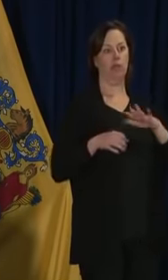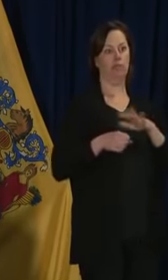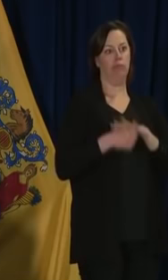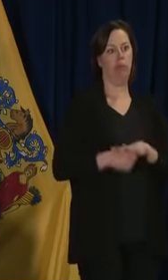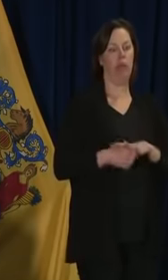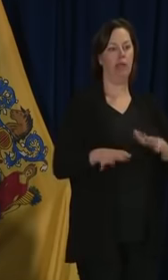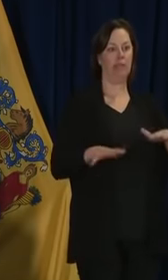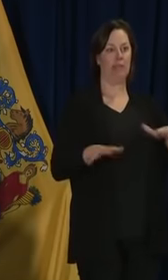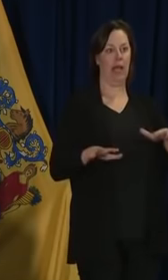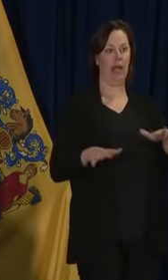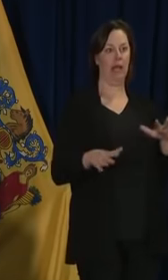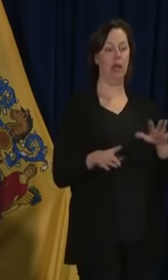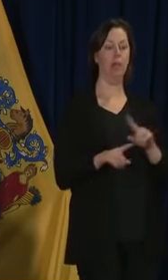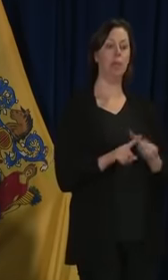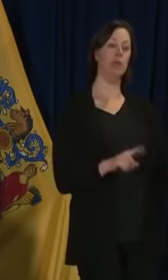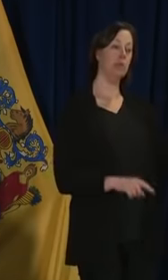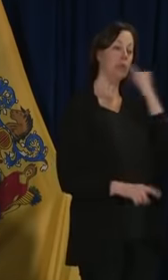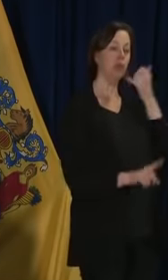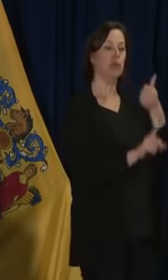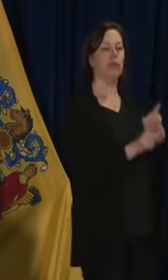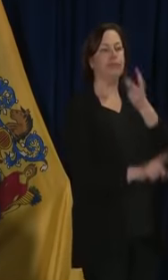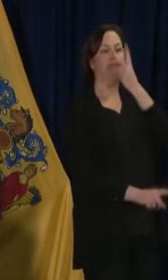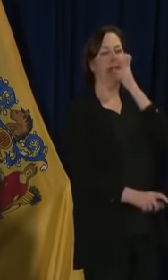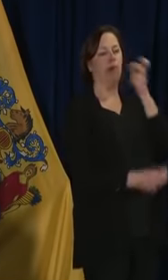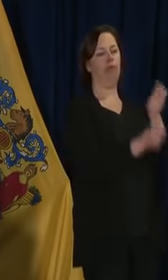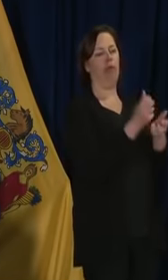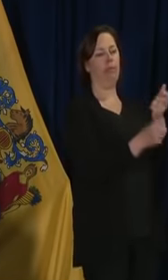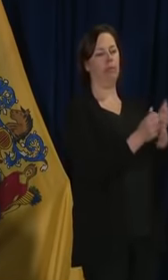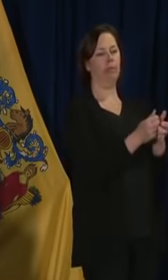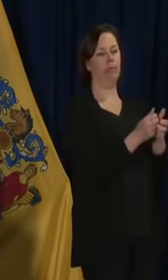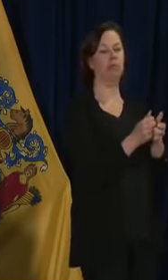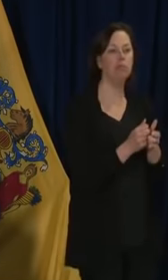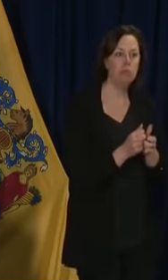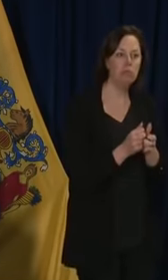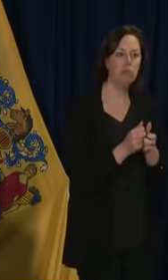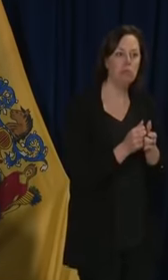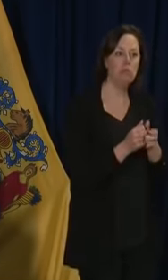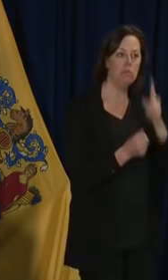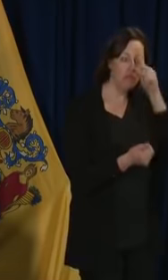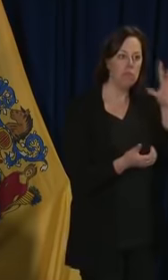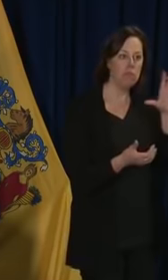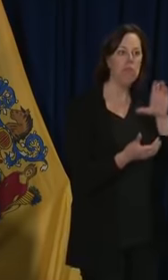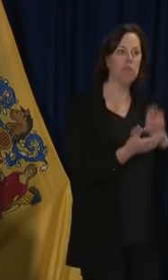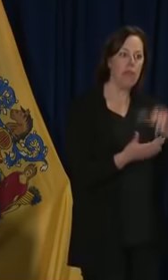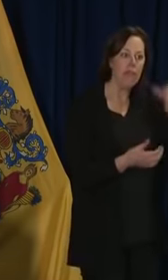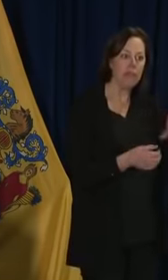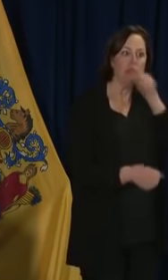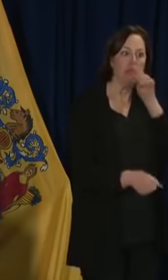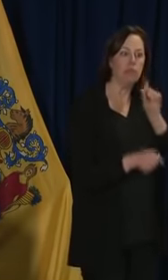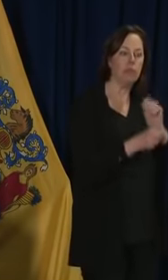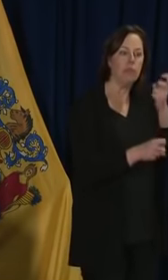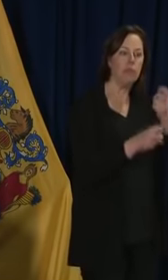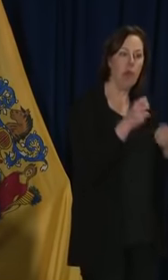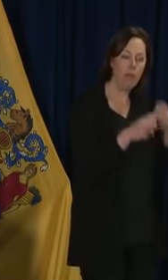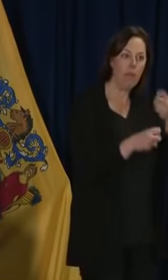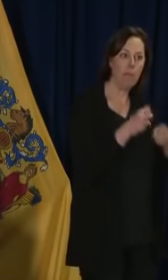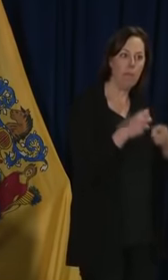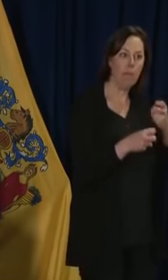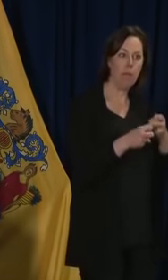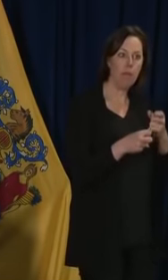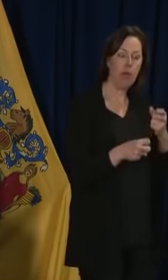If, on the other hand, you don't believe, let me say this again, believe. This is real. And if we're wrong, it's